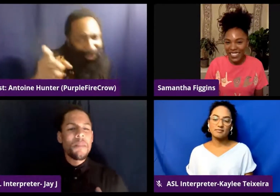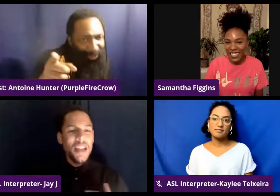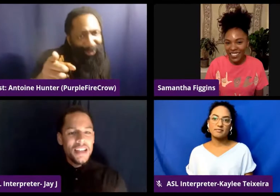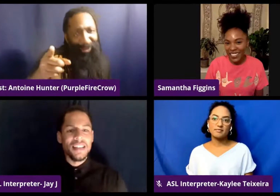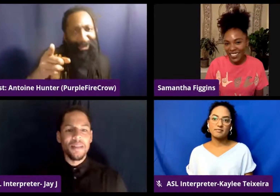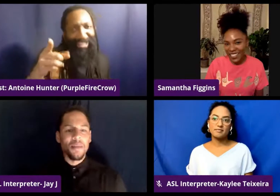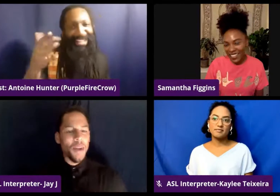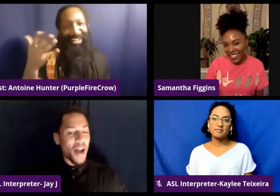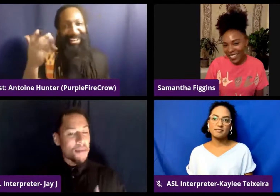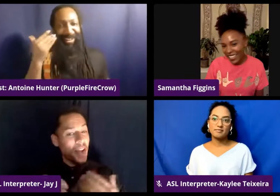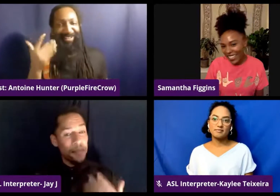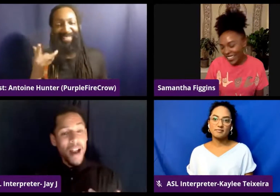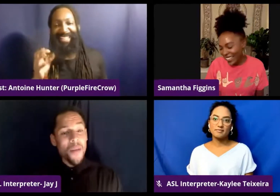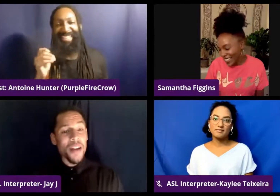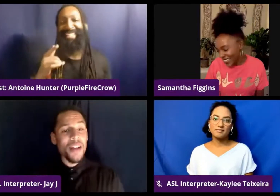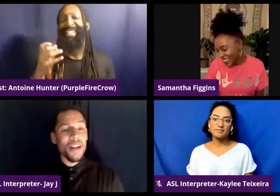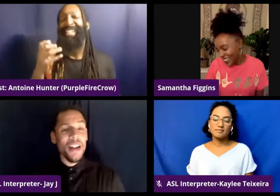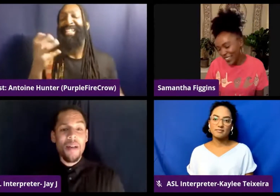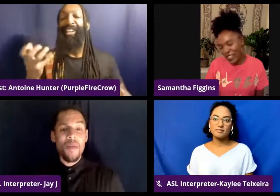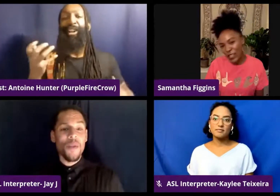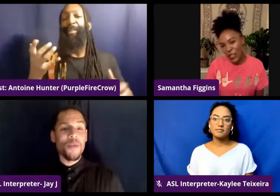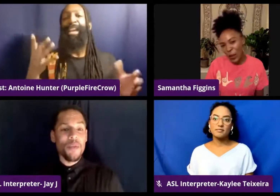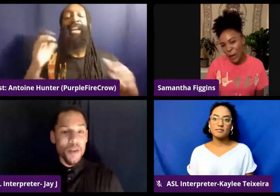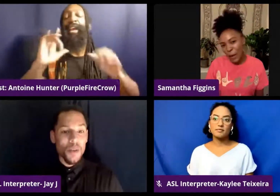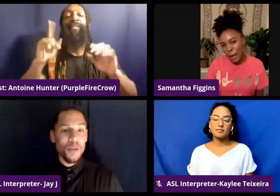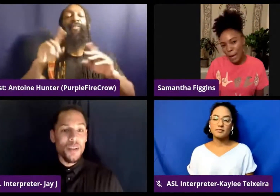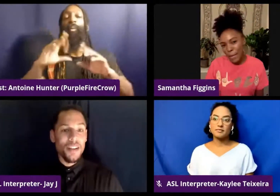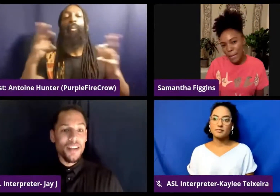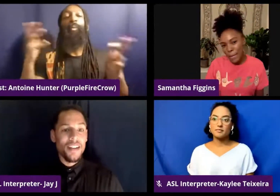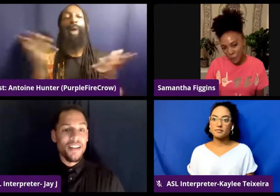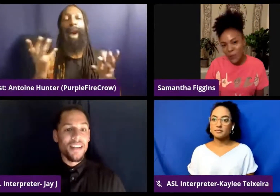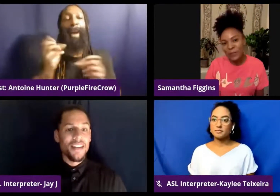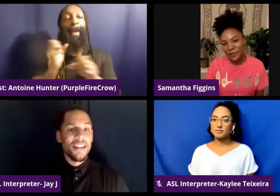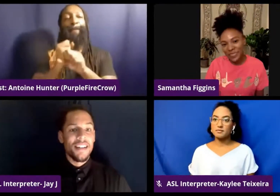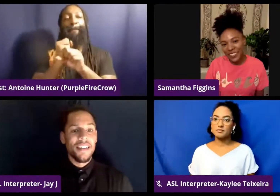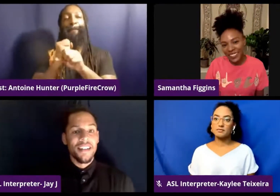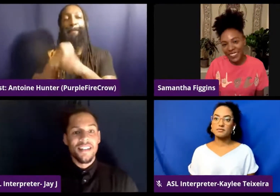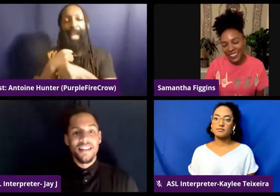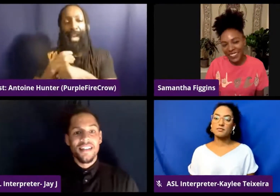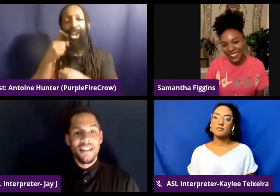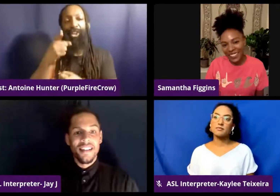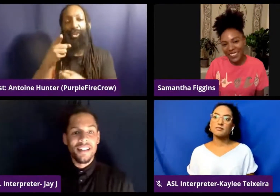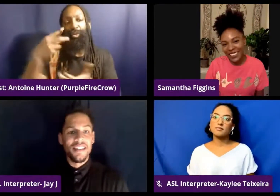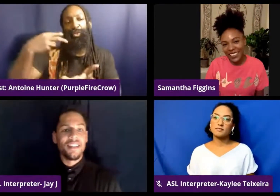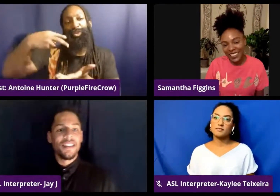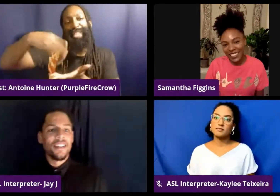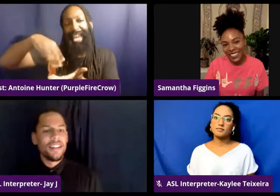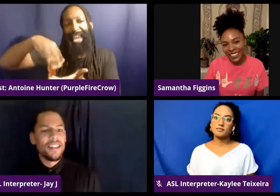She's amazing. I mean, but I want to hear a lot more from you.